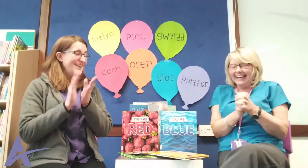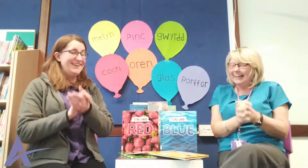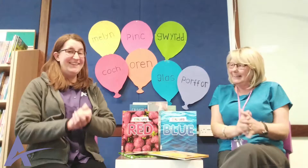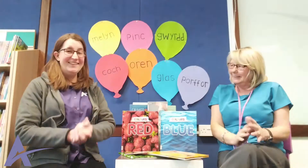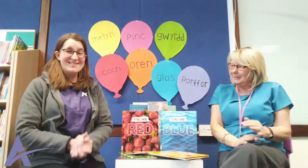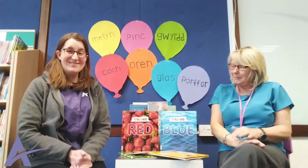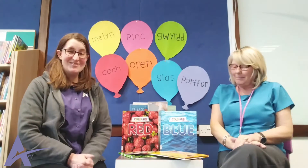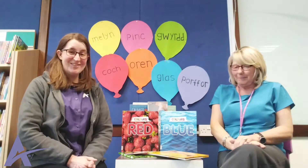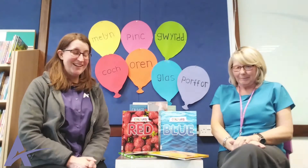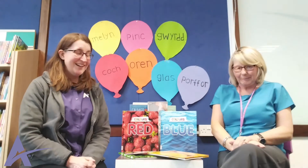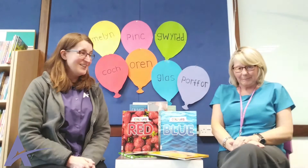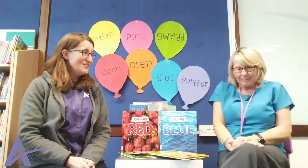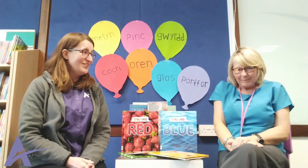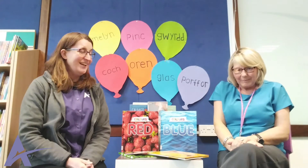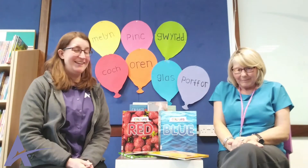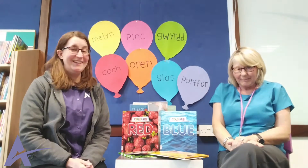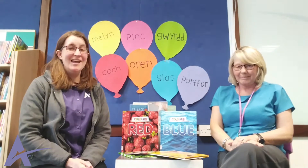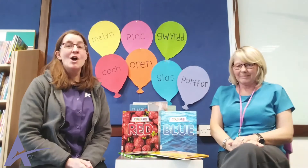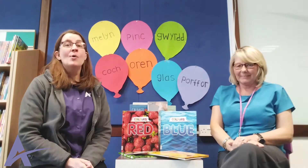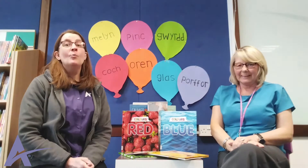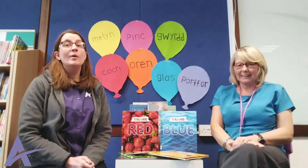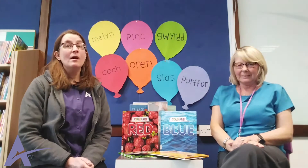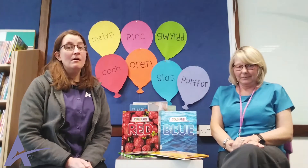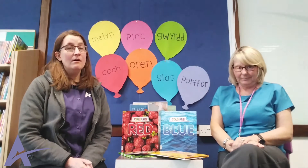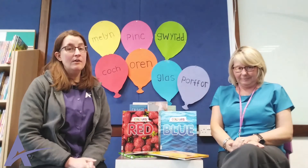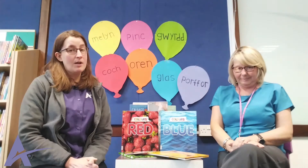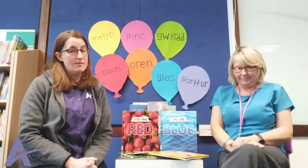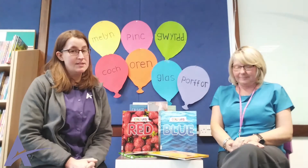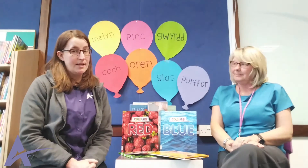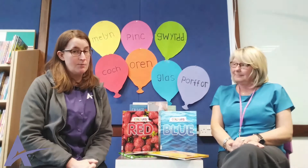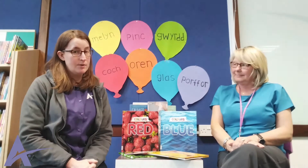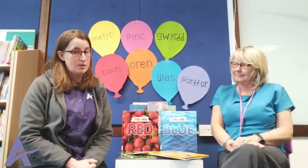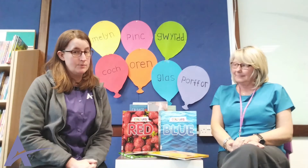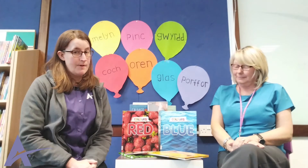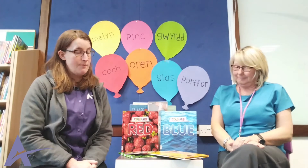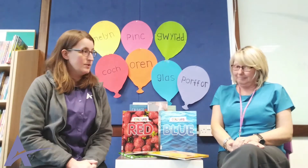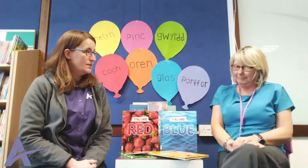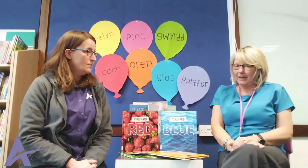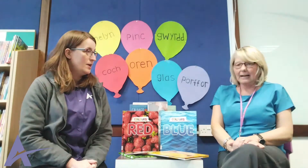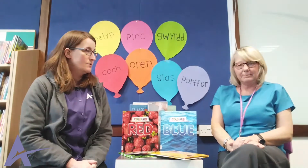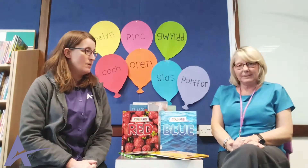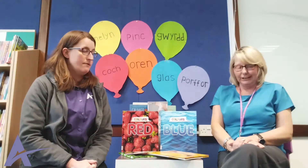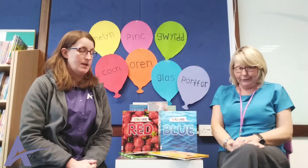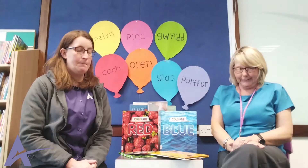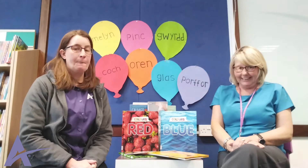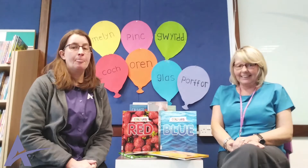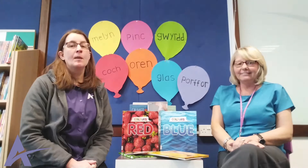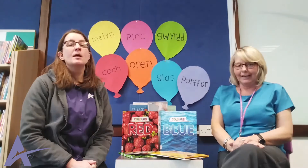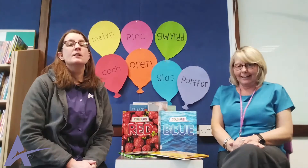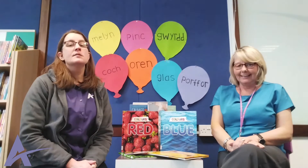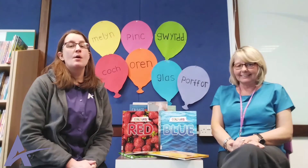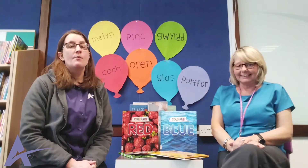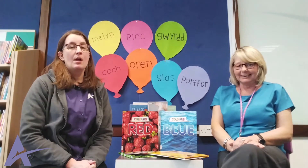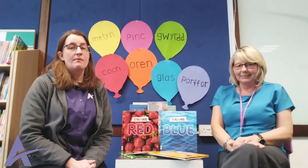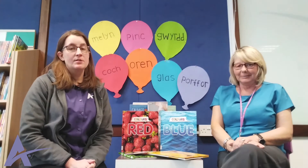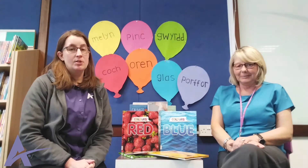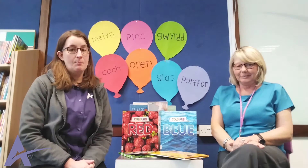there. Yay! That was really lovely. We are going to stick with an old favourite this week. Absolutely. As well, though. Yes. So we're going to do Ba